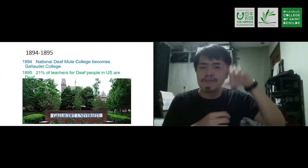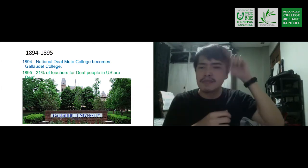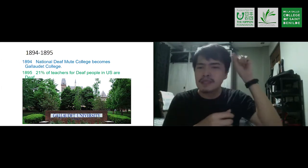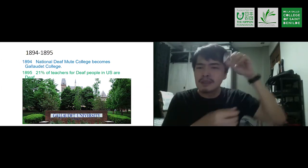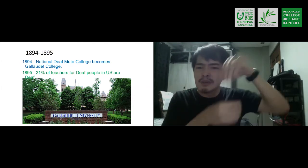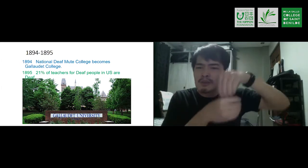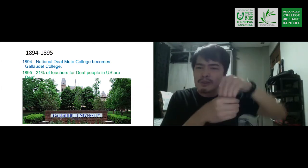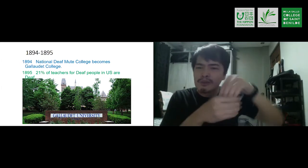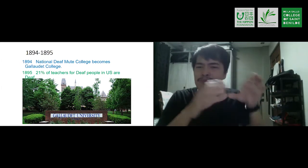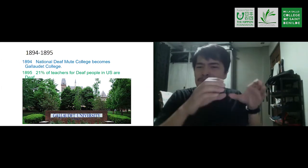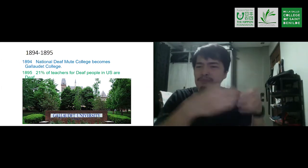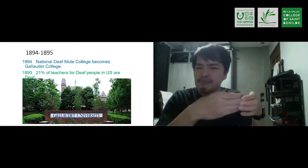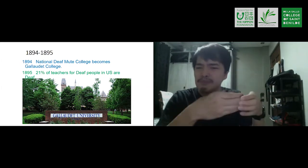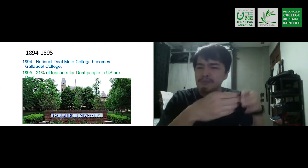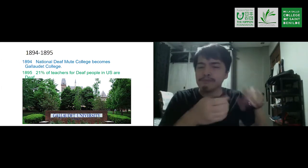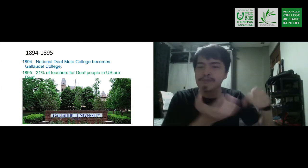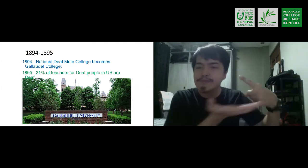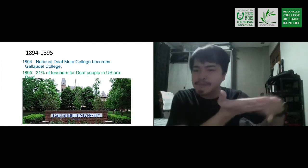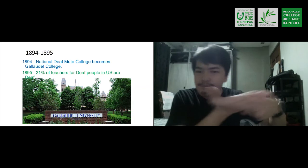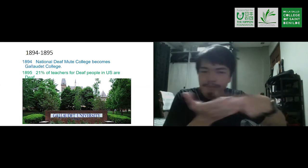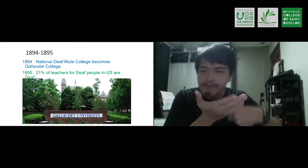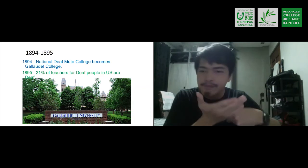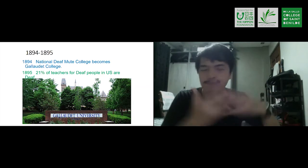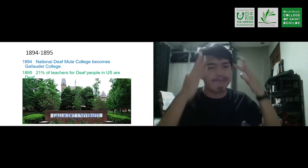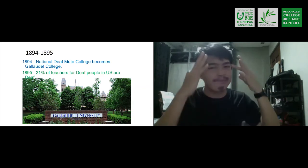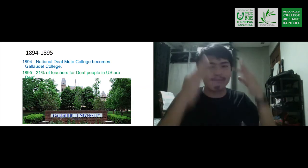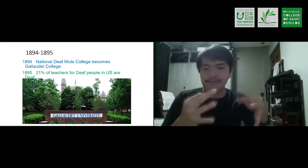And this decision was made by a committee